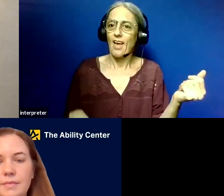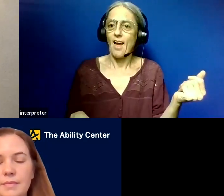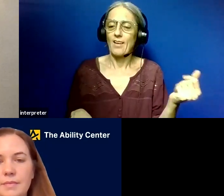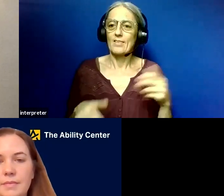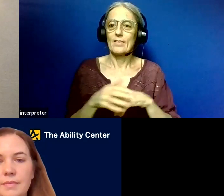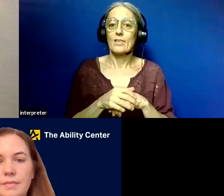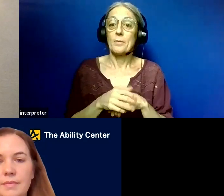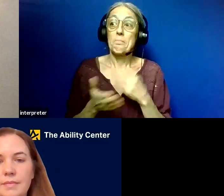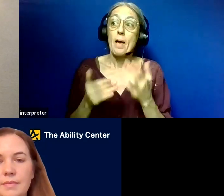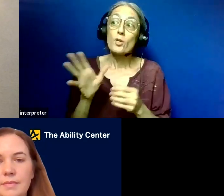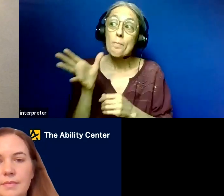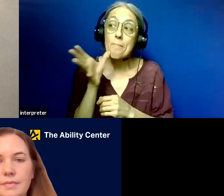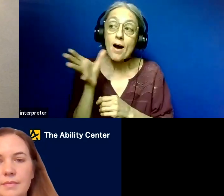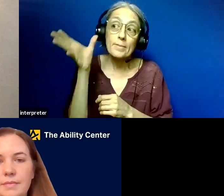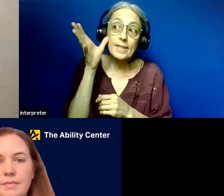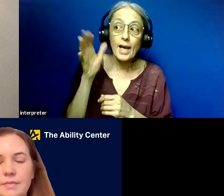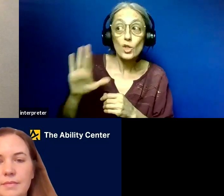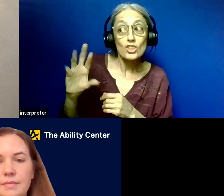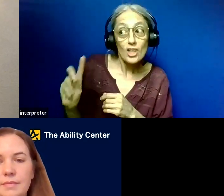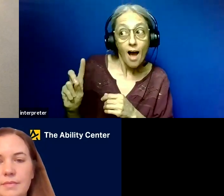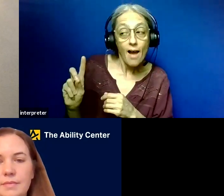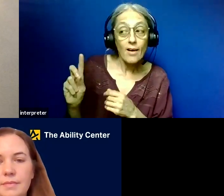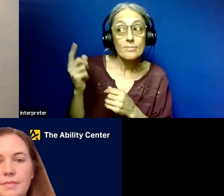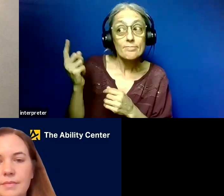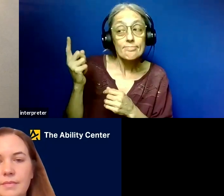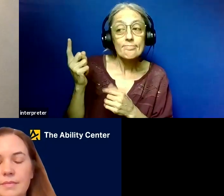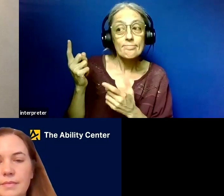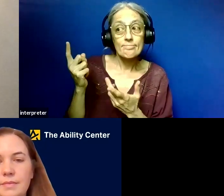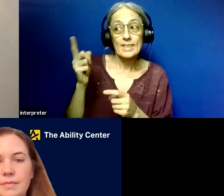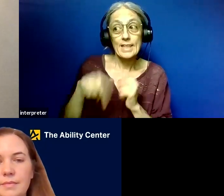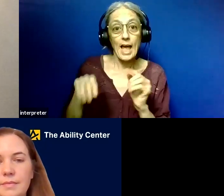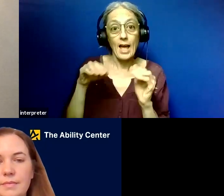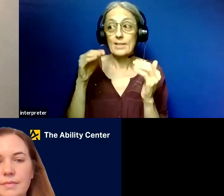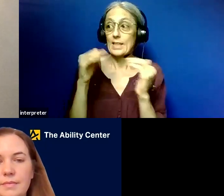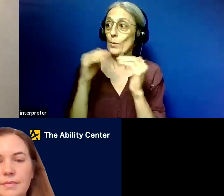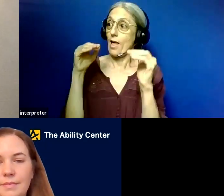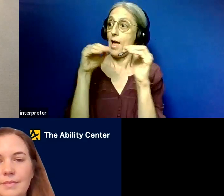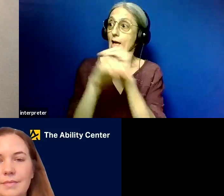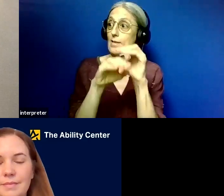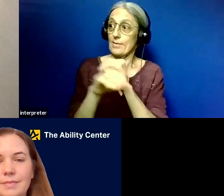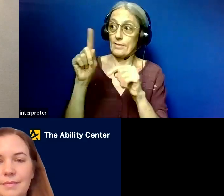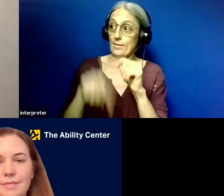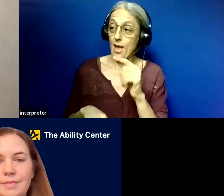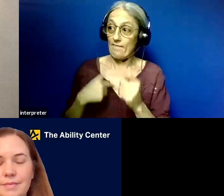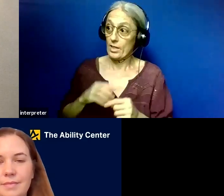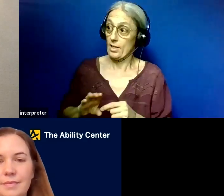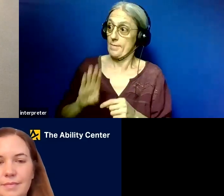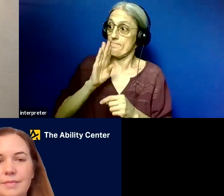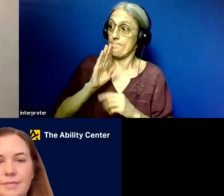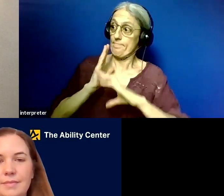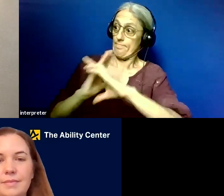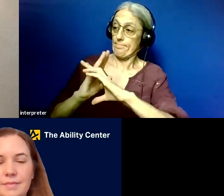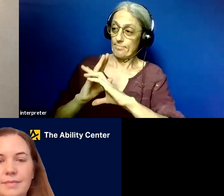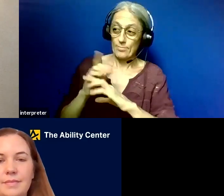child who couldn't get that equal access? Would you want me to make the buildings accessible? Would you want me to make the programs